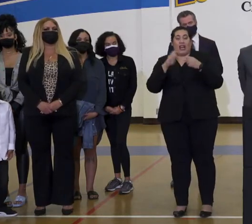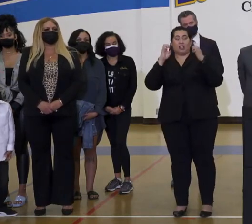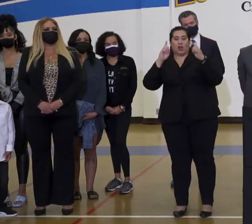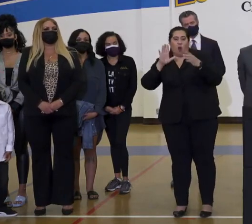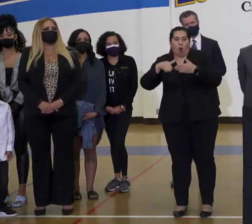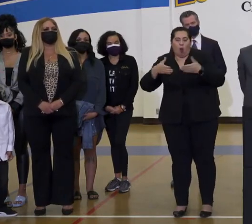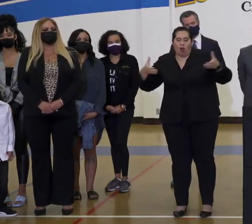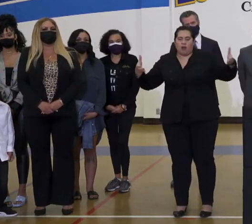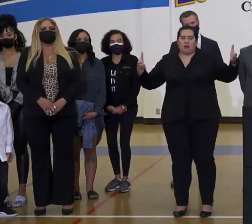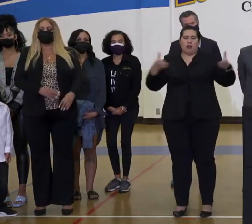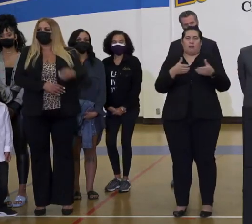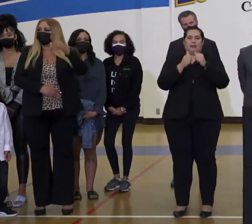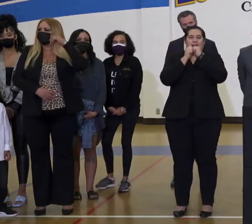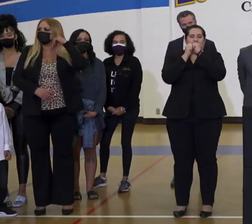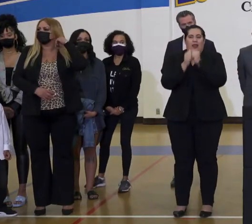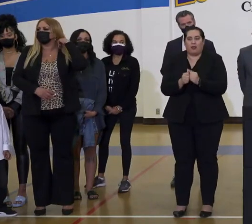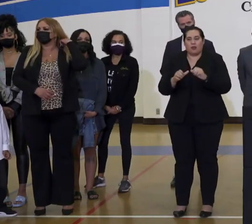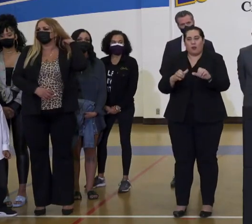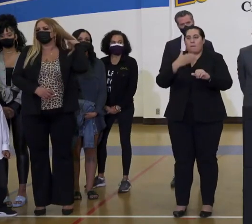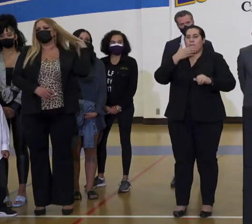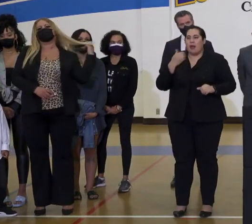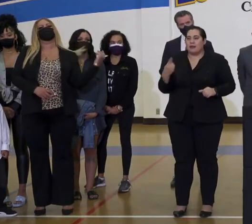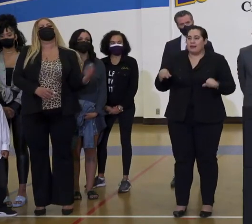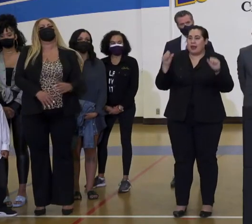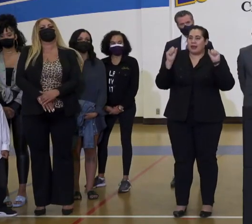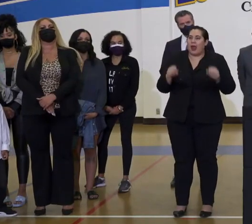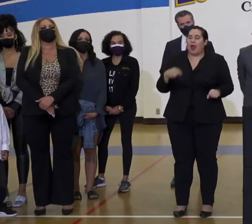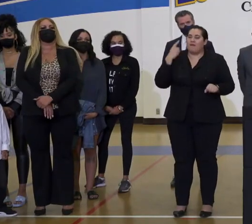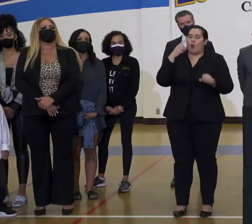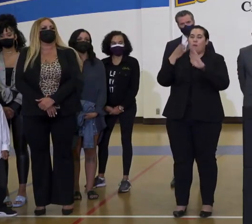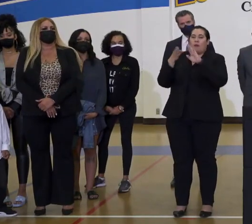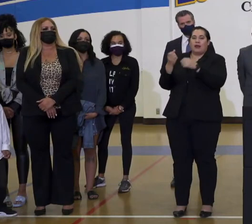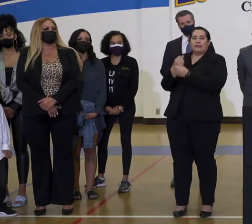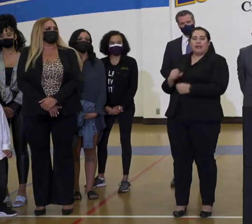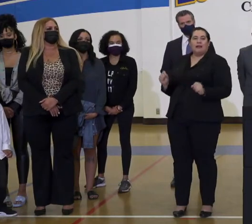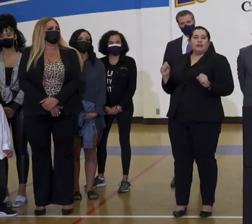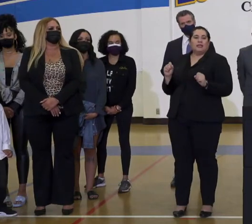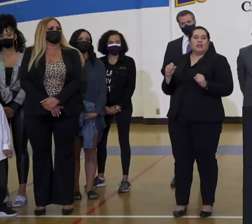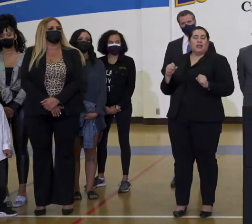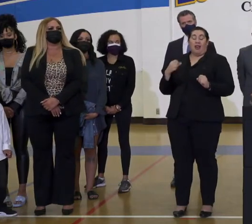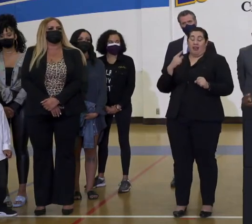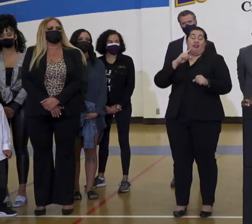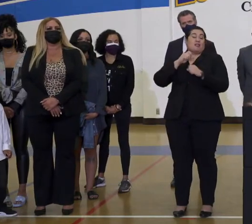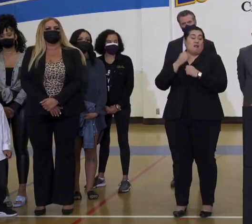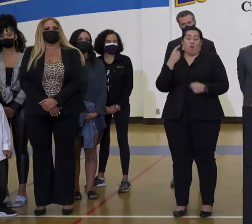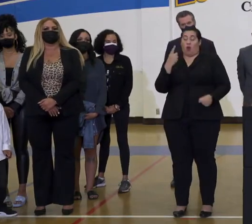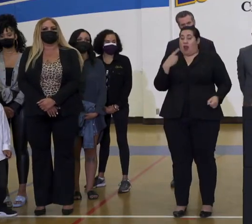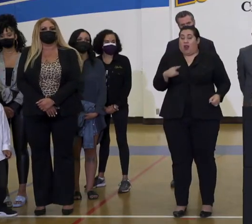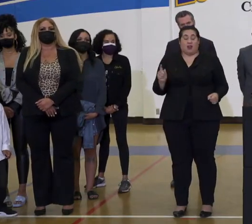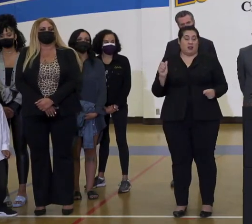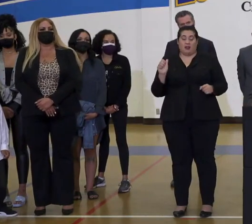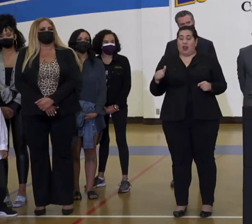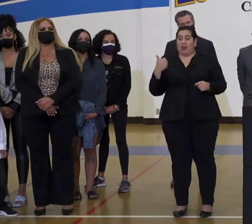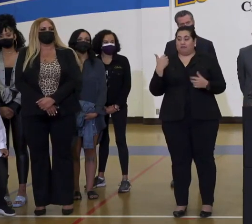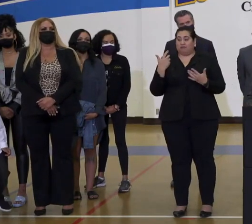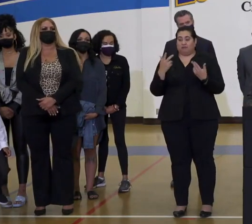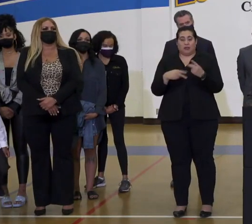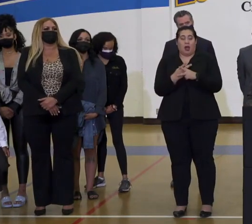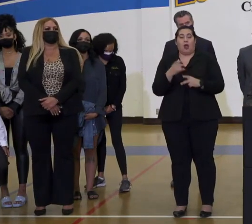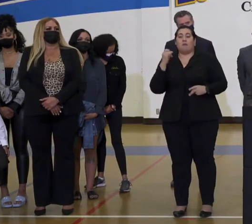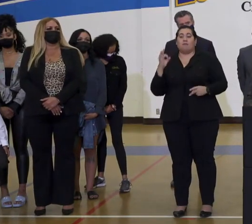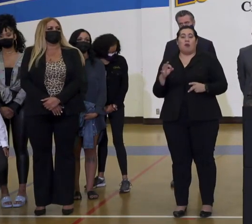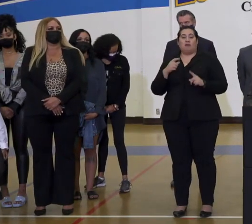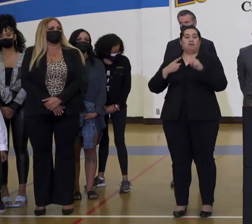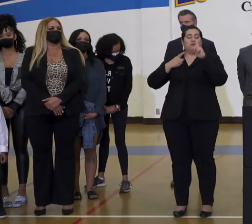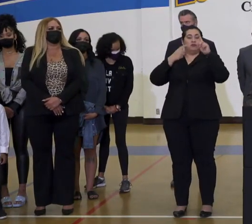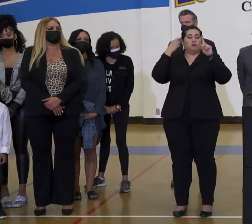all coming together to do the best they can for public safety. As a matter of fact, for any type of